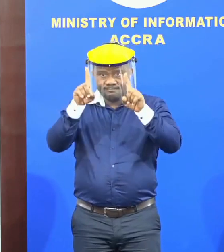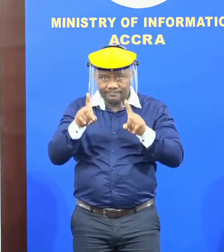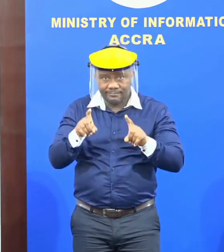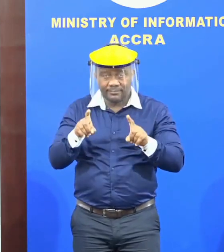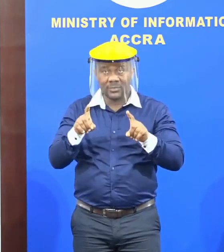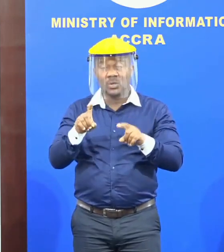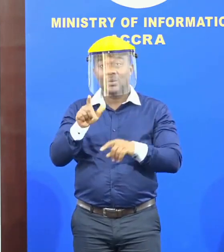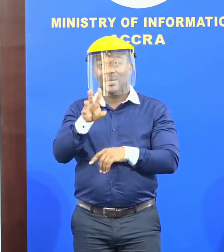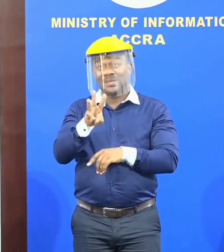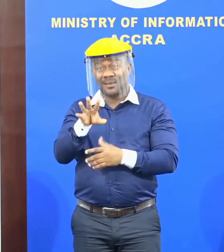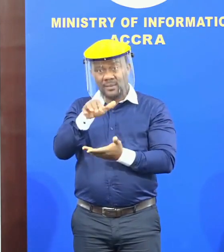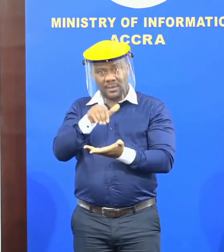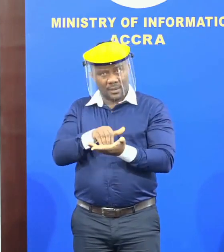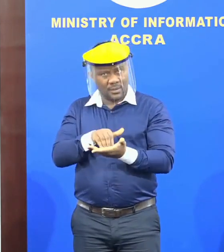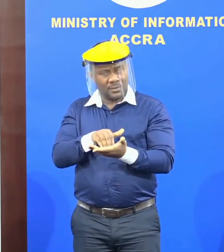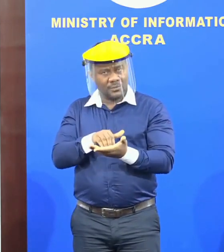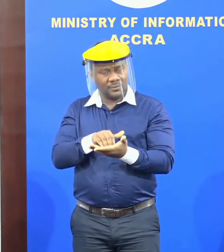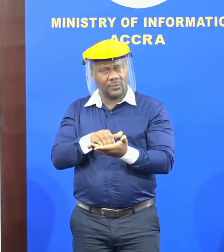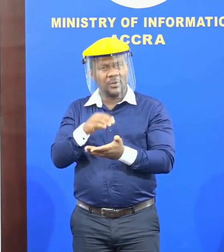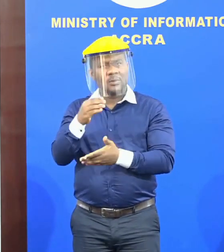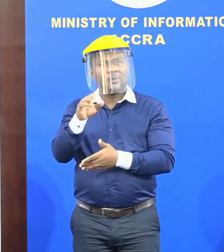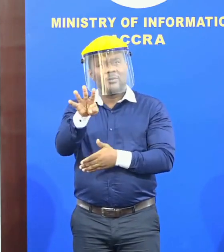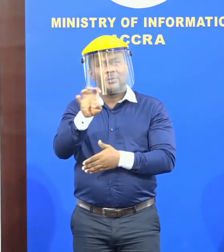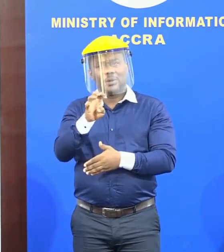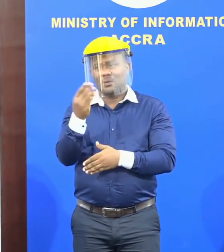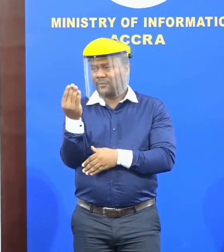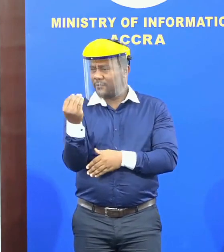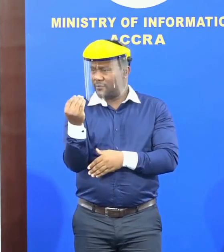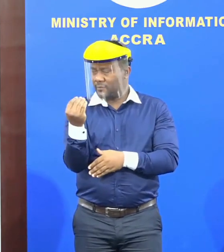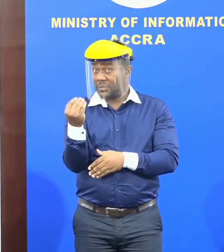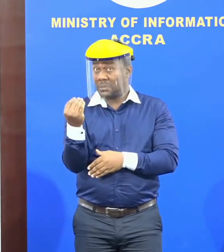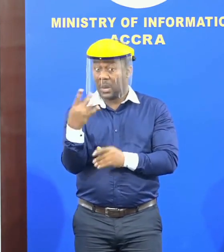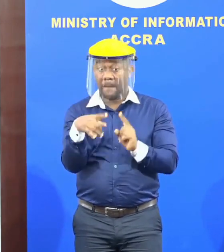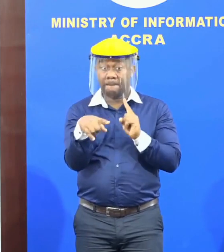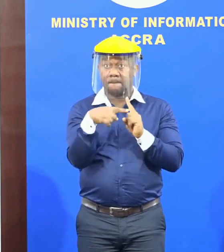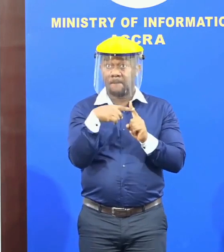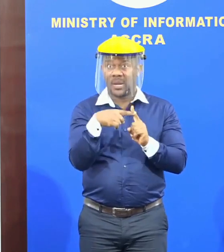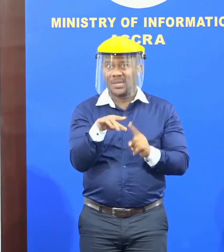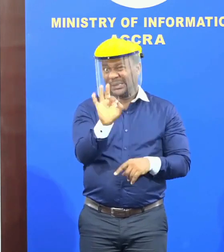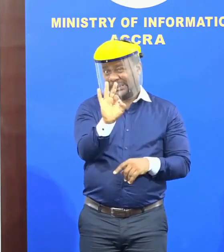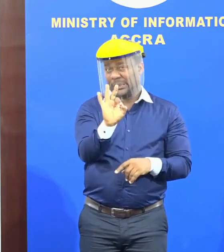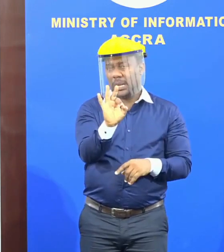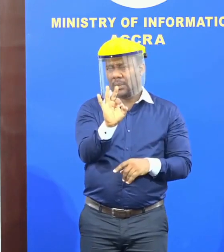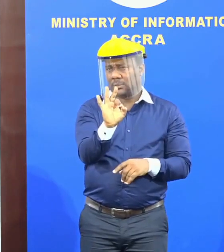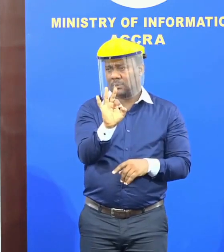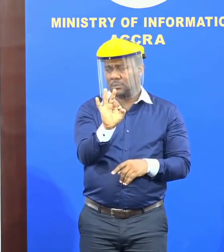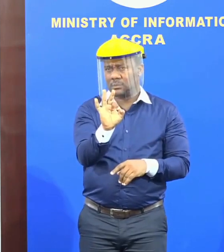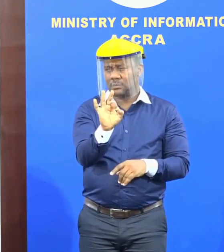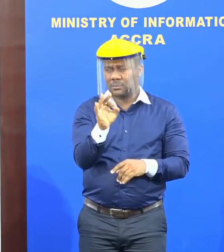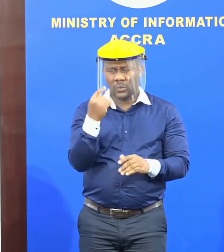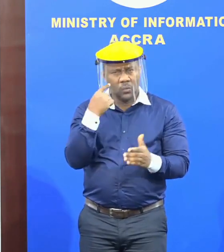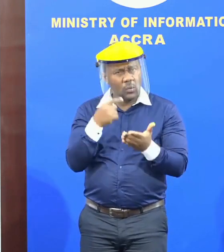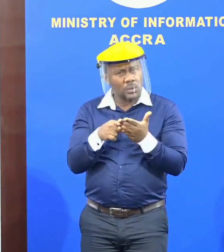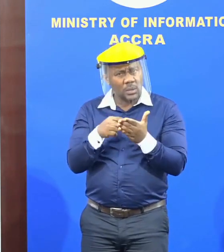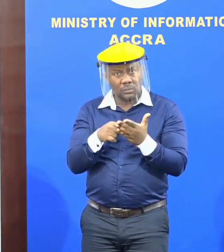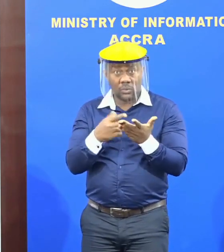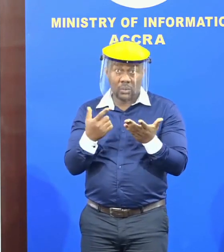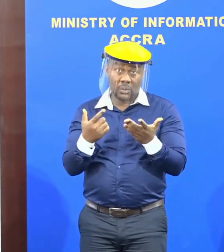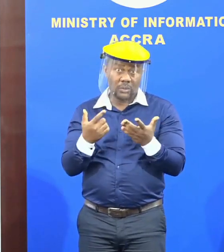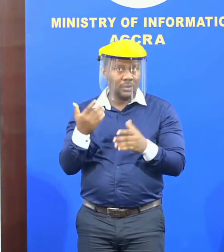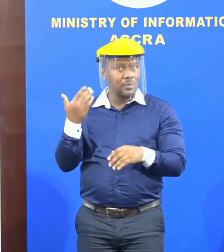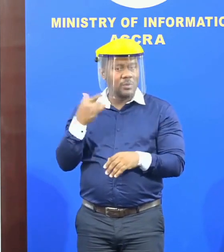26,114 per million tests for population, with a cumulative positivity of 9. You can see that the cumulative positivity is gone up from